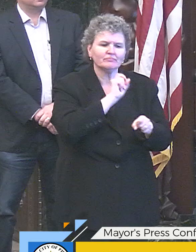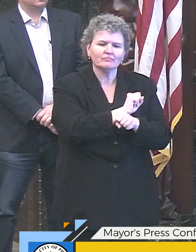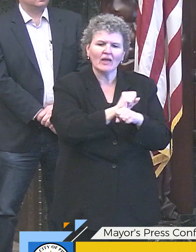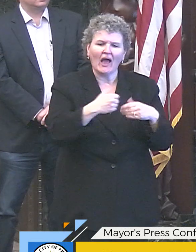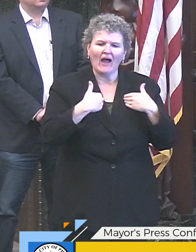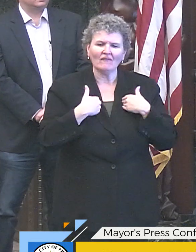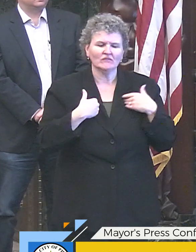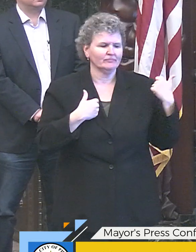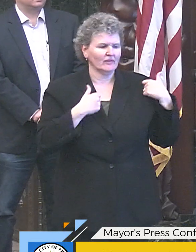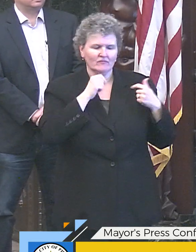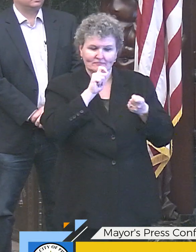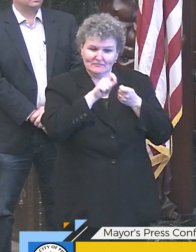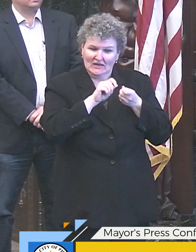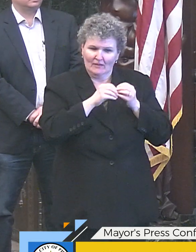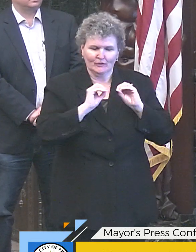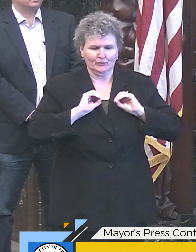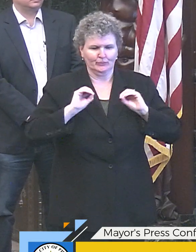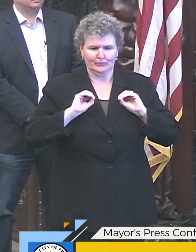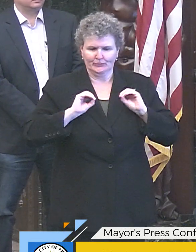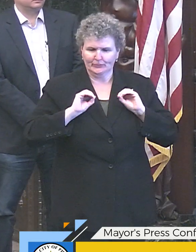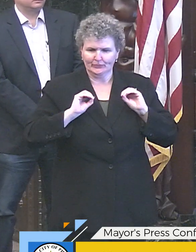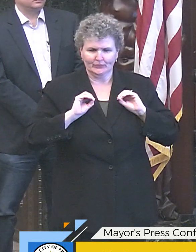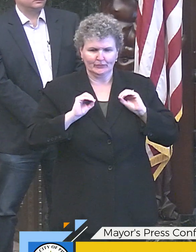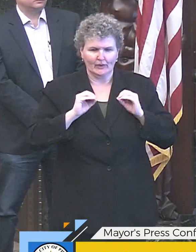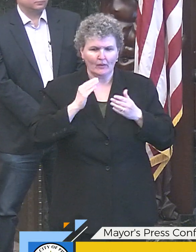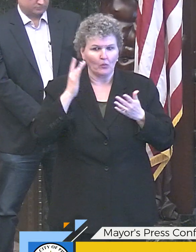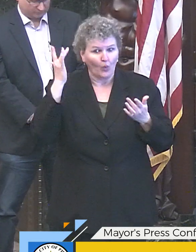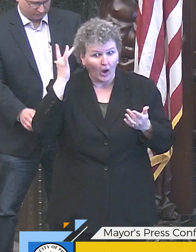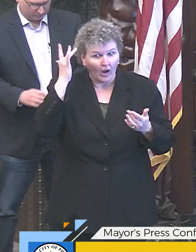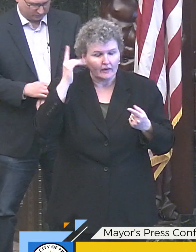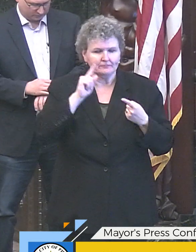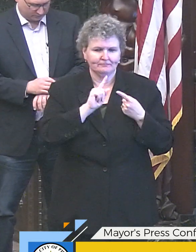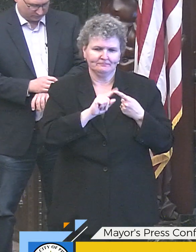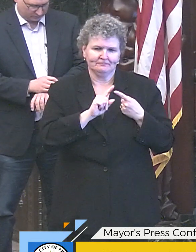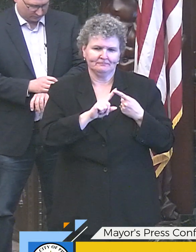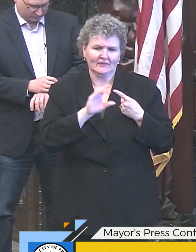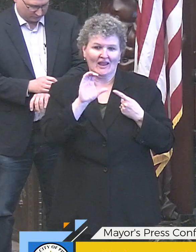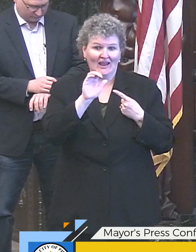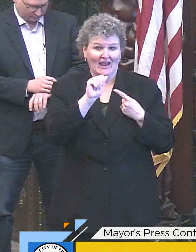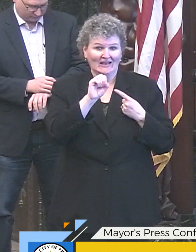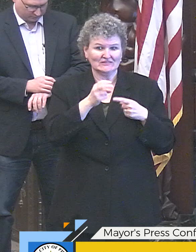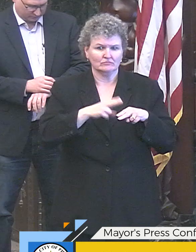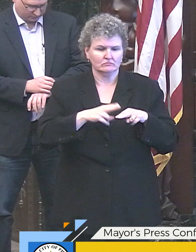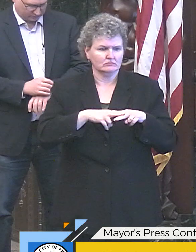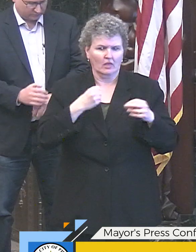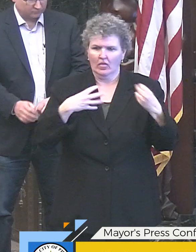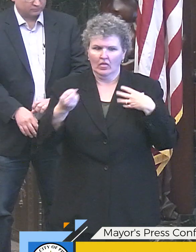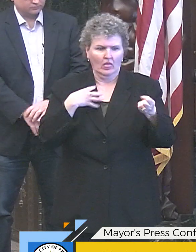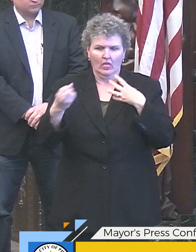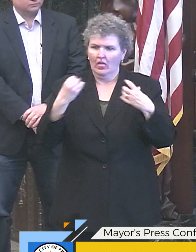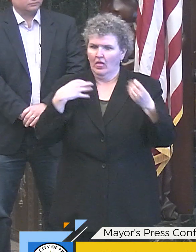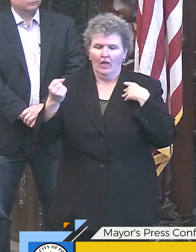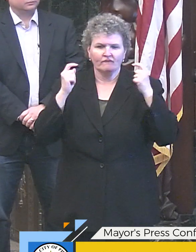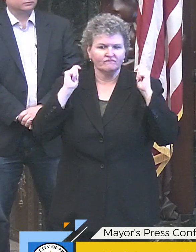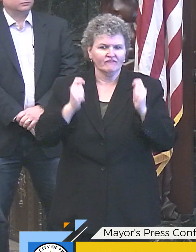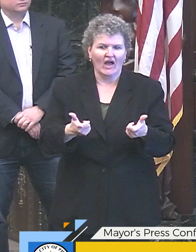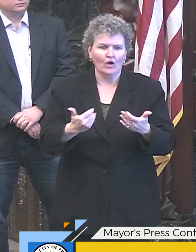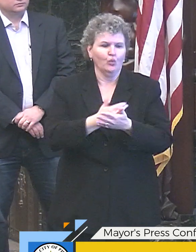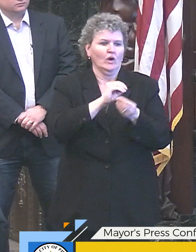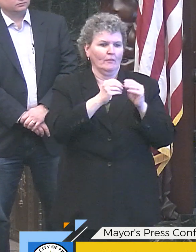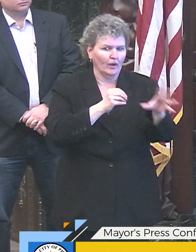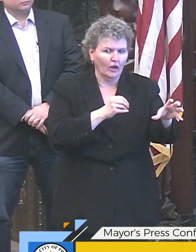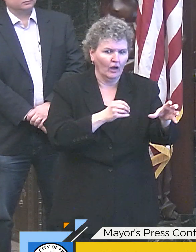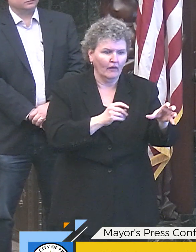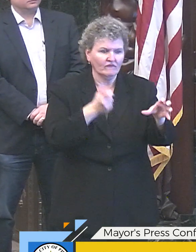you here today, and in part because the cases are coming in so quickly that the information we have in each case is getting less and less,